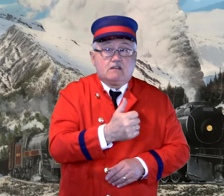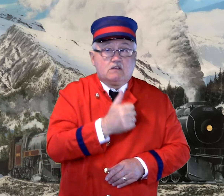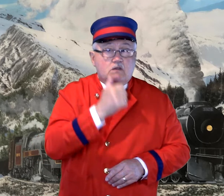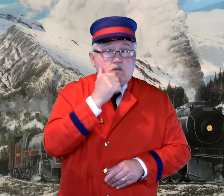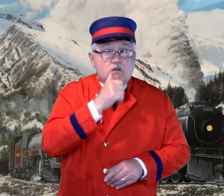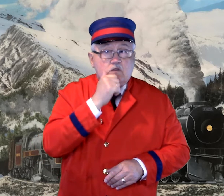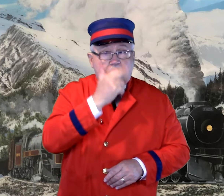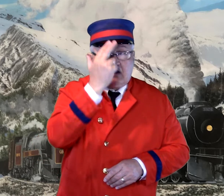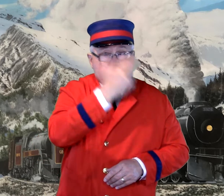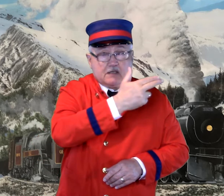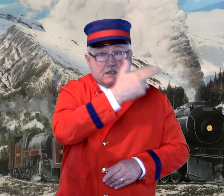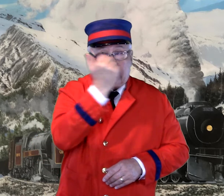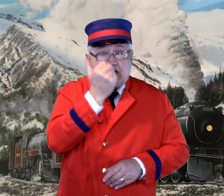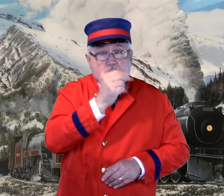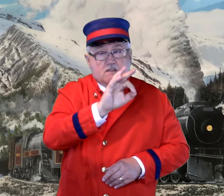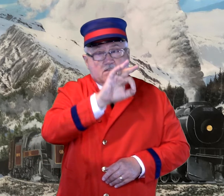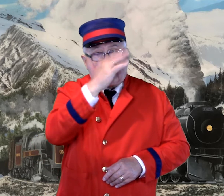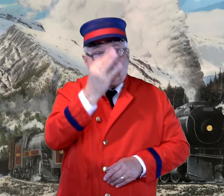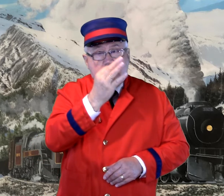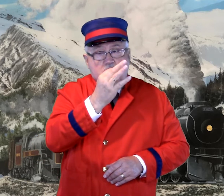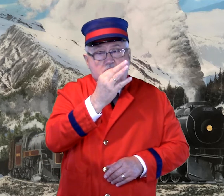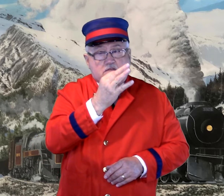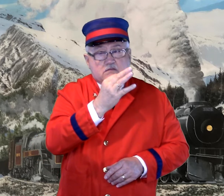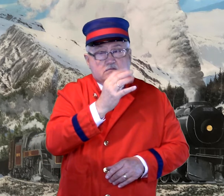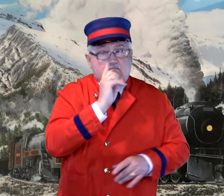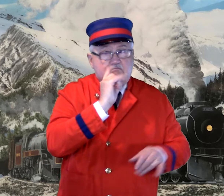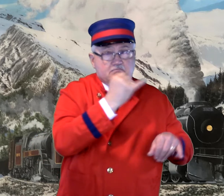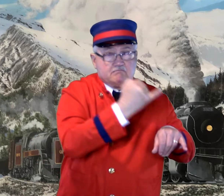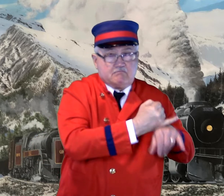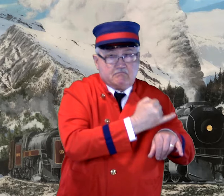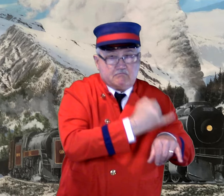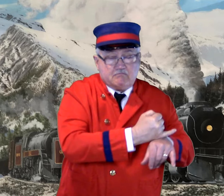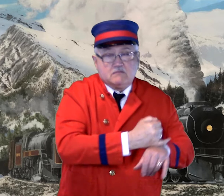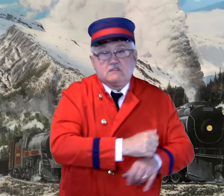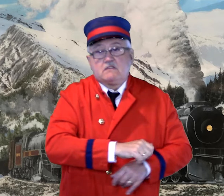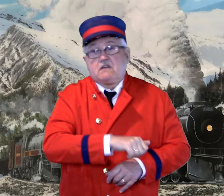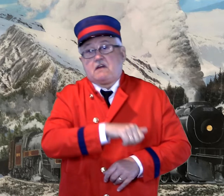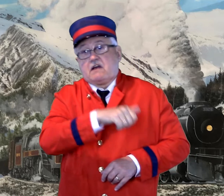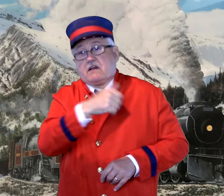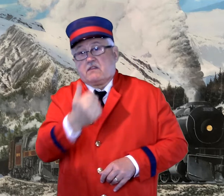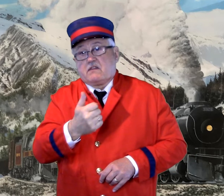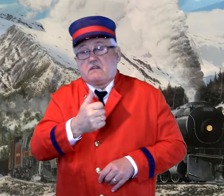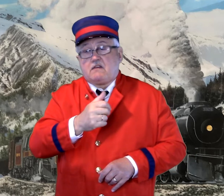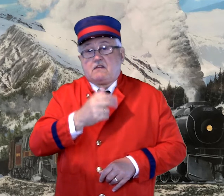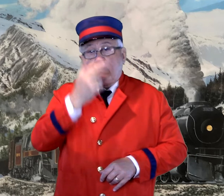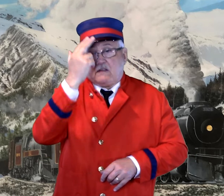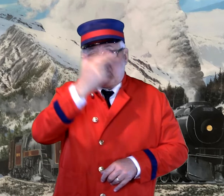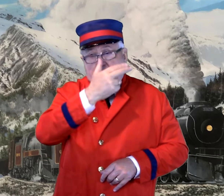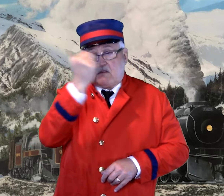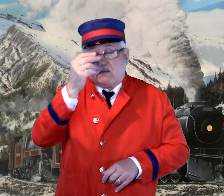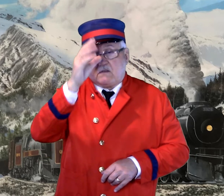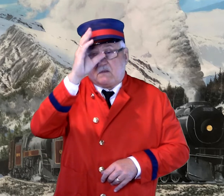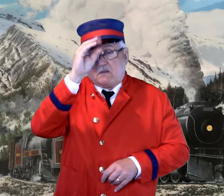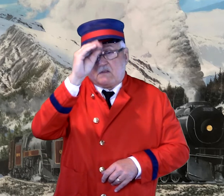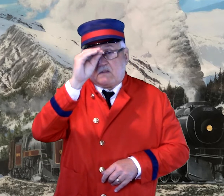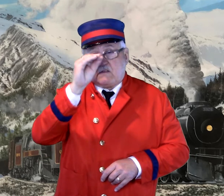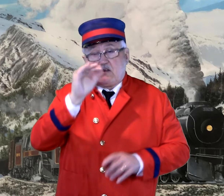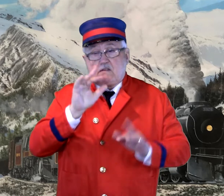English families. If they were from French-speaking families, the girls went to a French Catholic school for deaf girls and the boys to